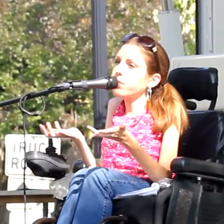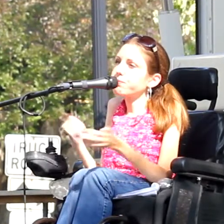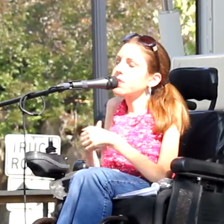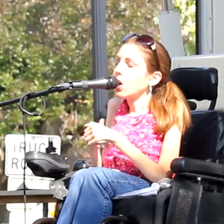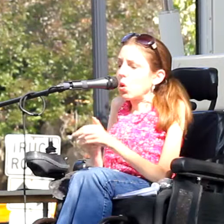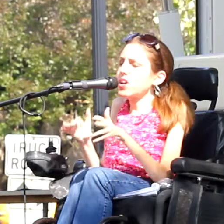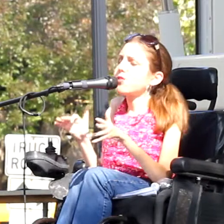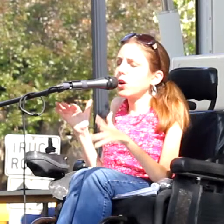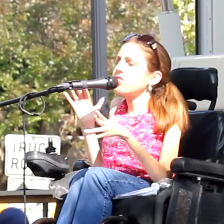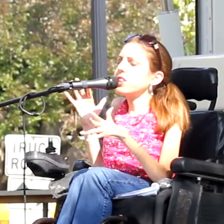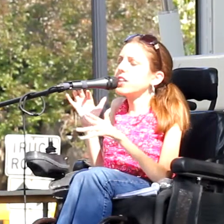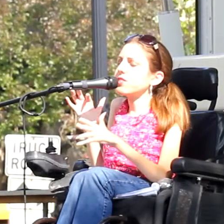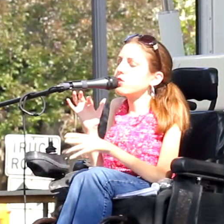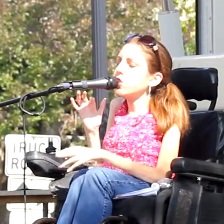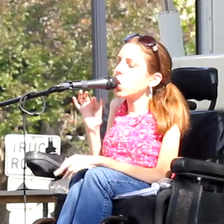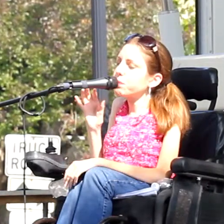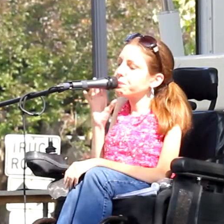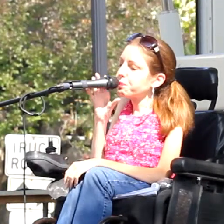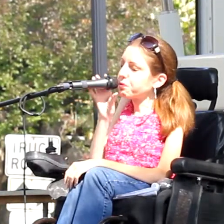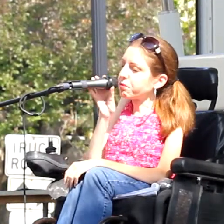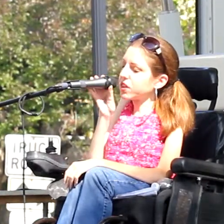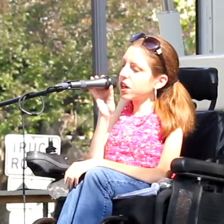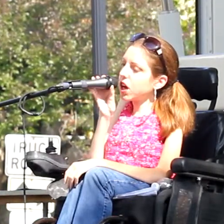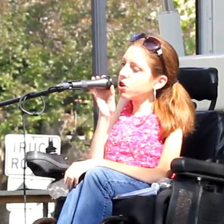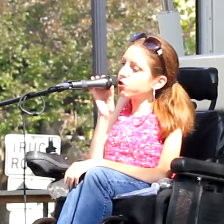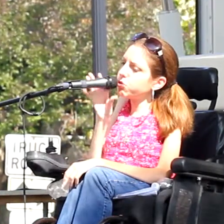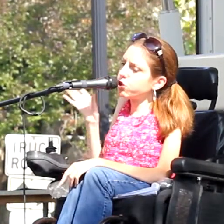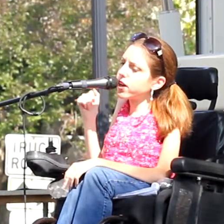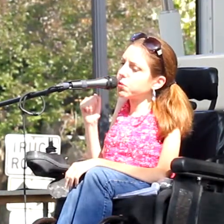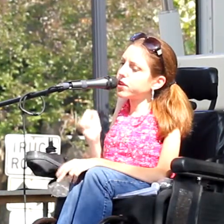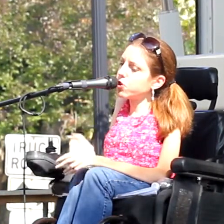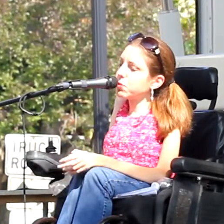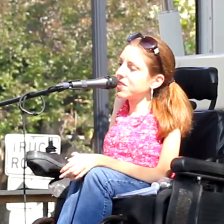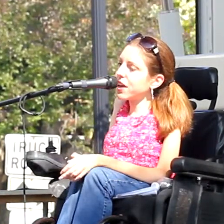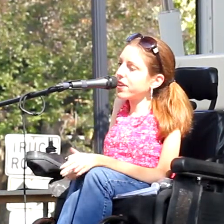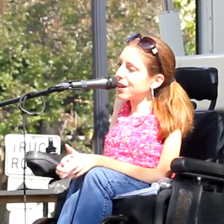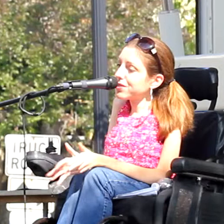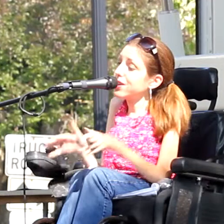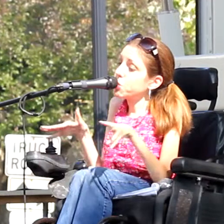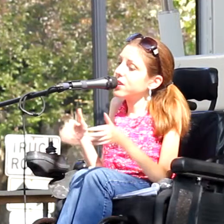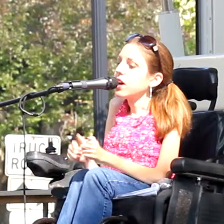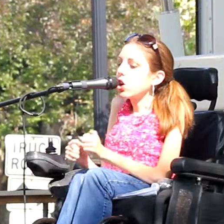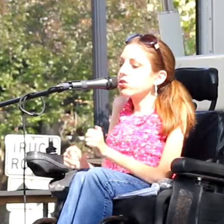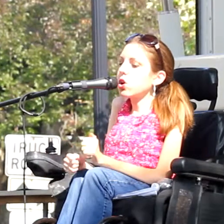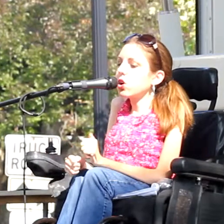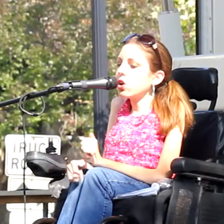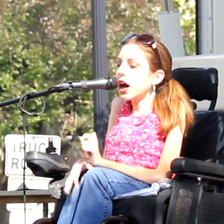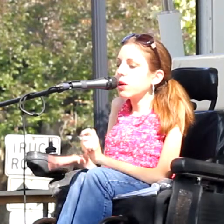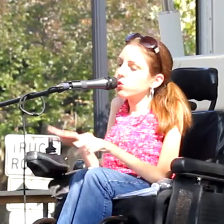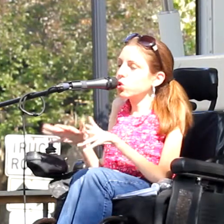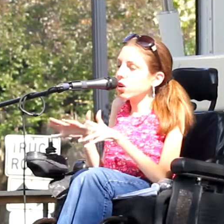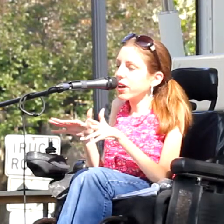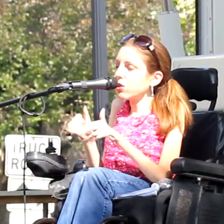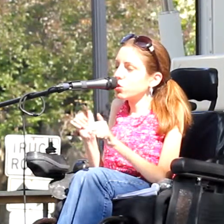nope. Whatever, it wasn't on the list. So she was like, great, come on down, you can be in the Navy. And I was like, sweet. So